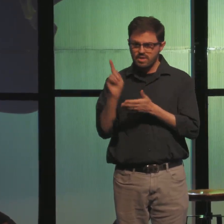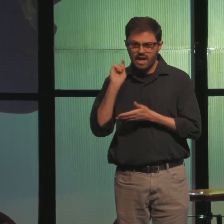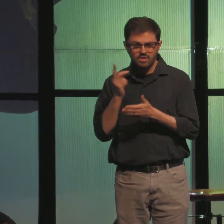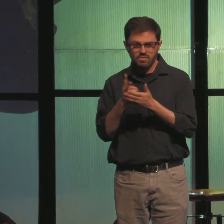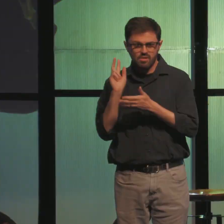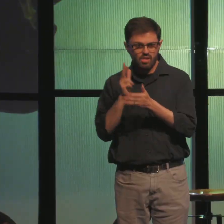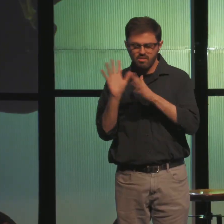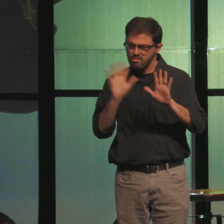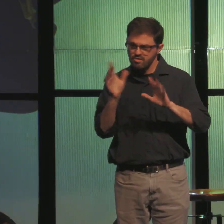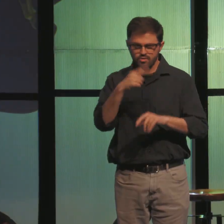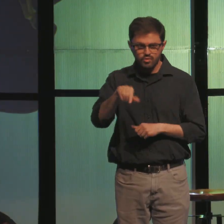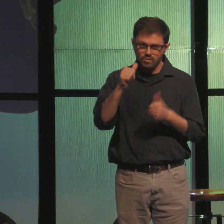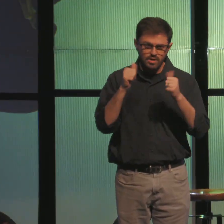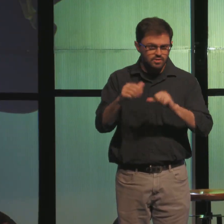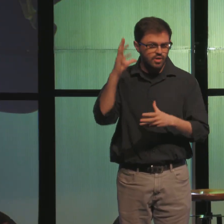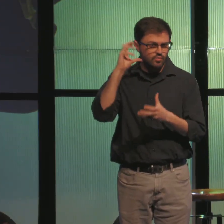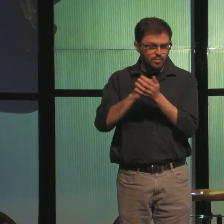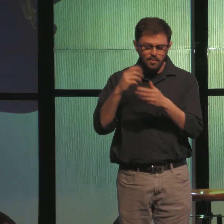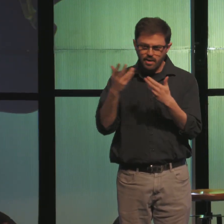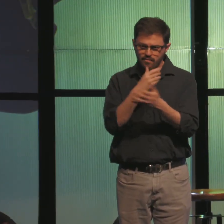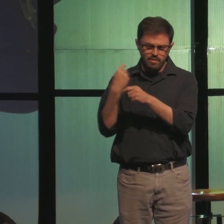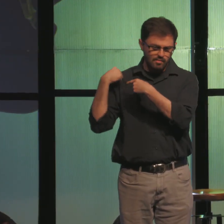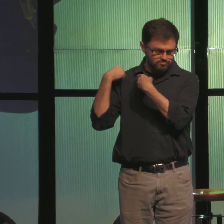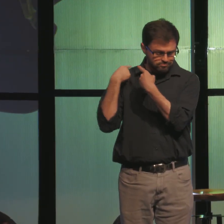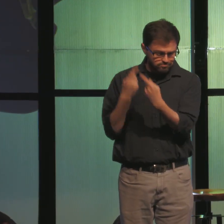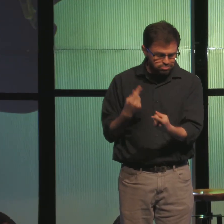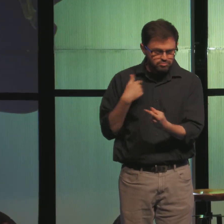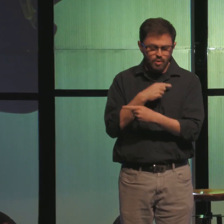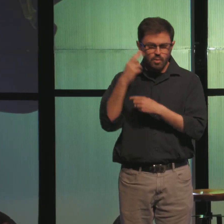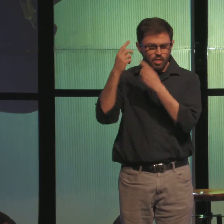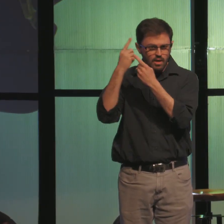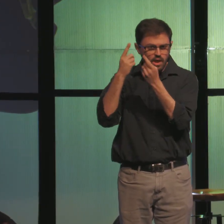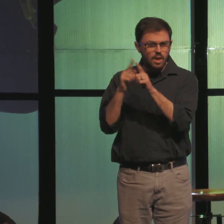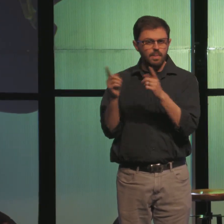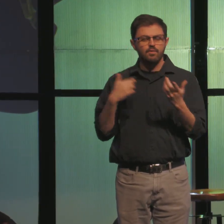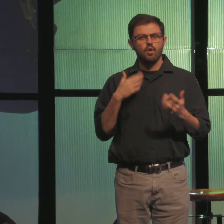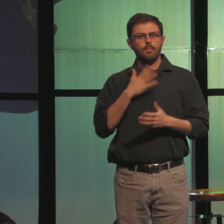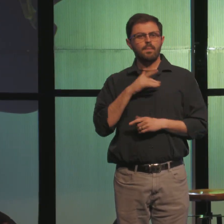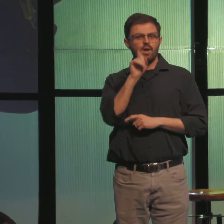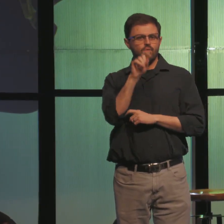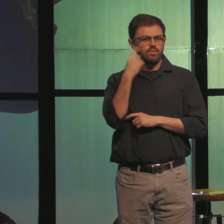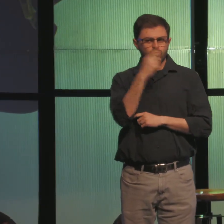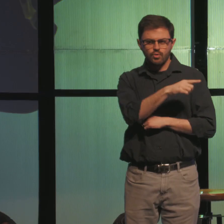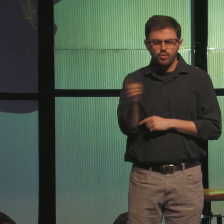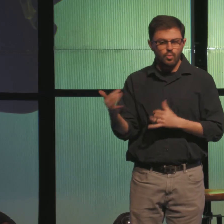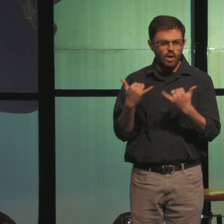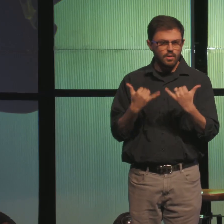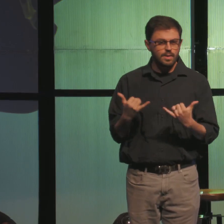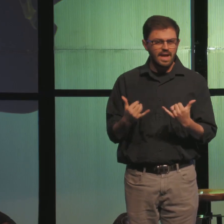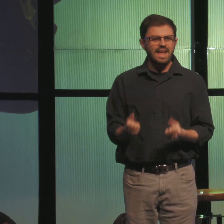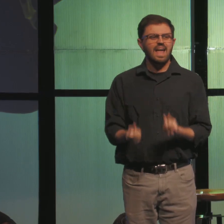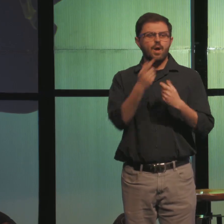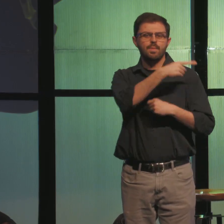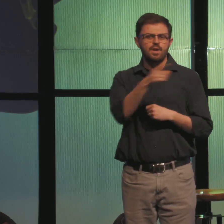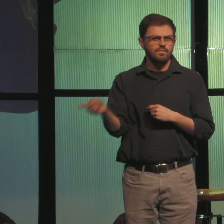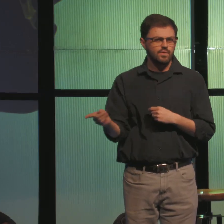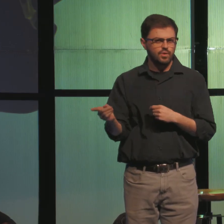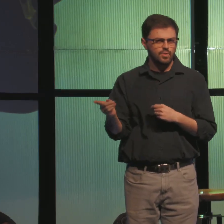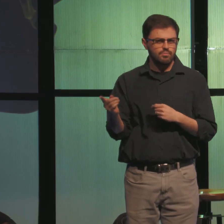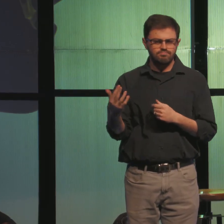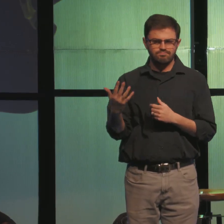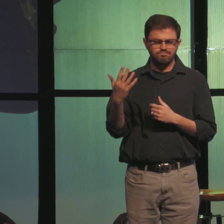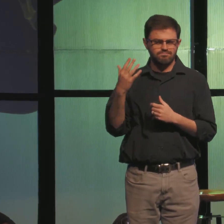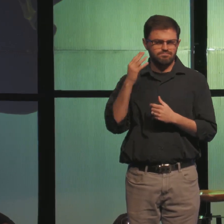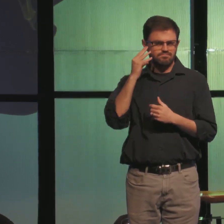try and remember that one, what we're talking about with rethinking, all right? Here's the question I have for you today. How many of you have ever had